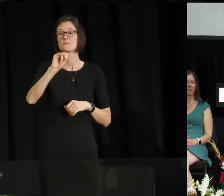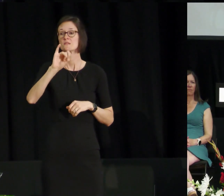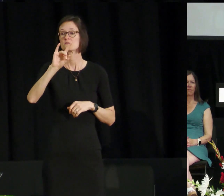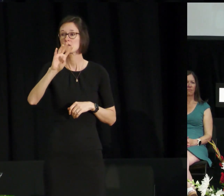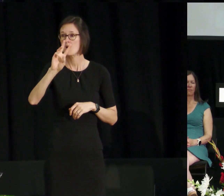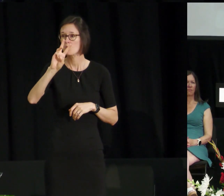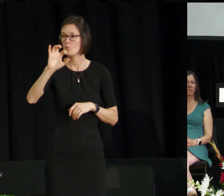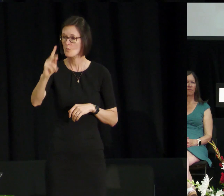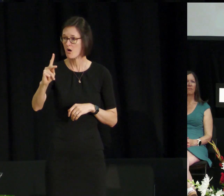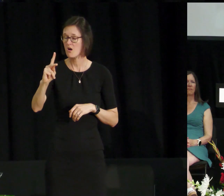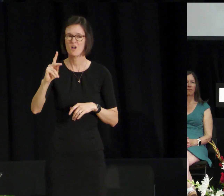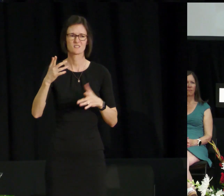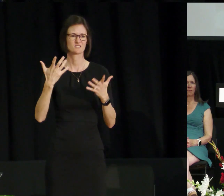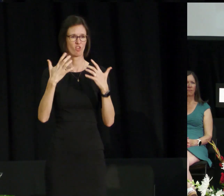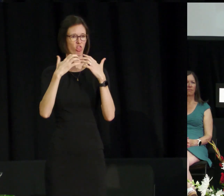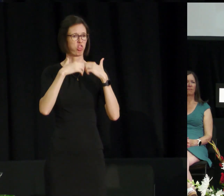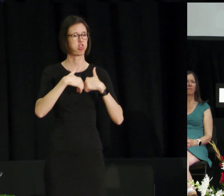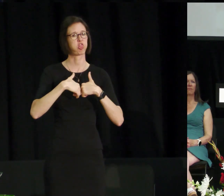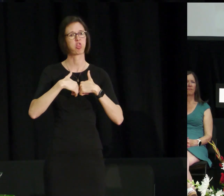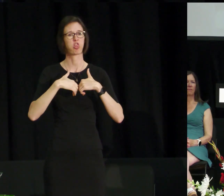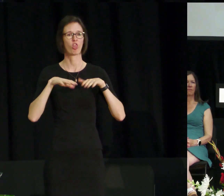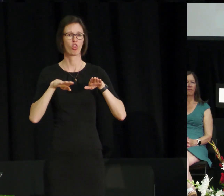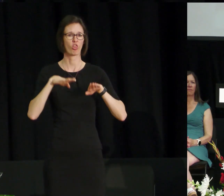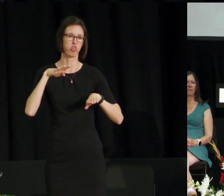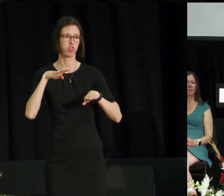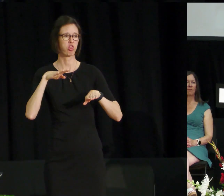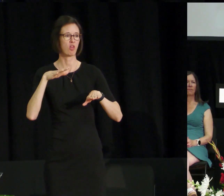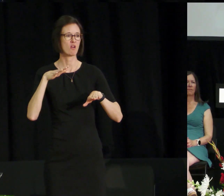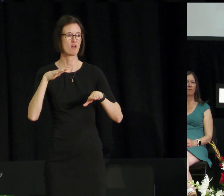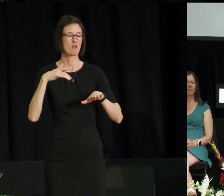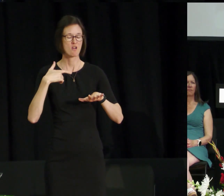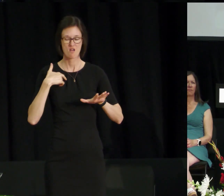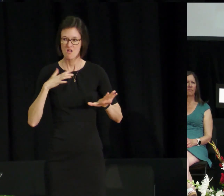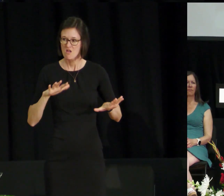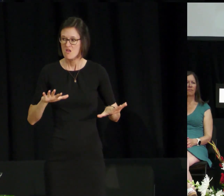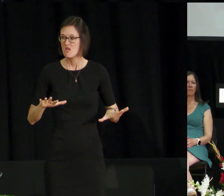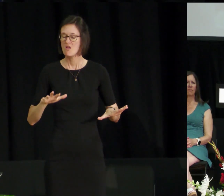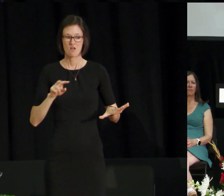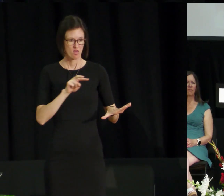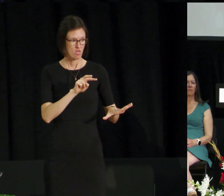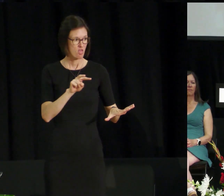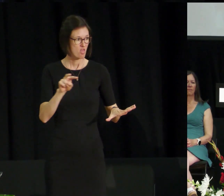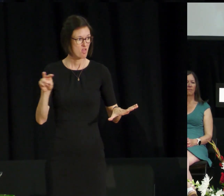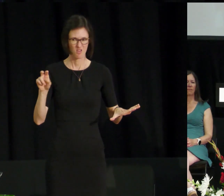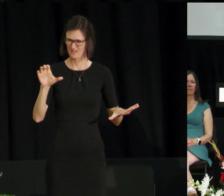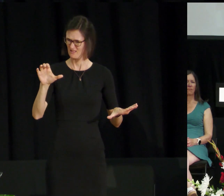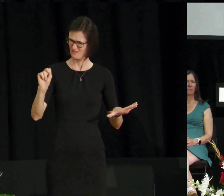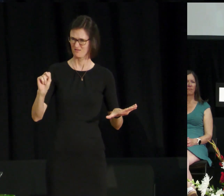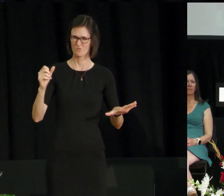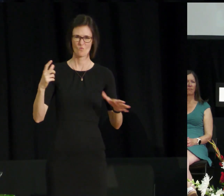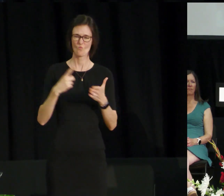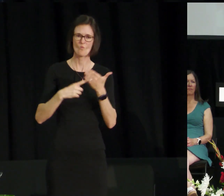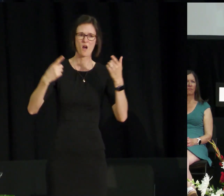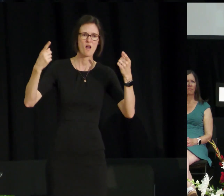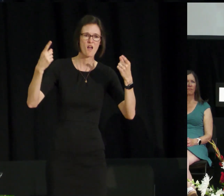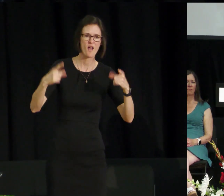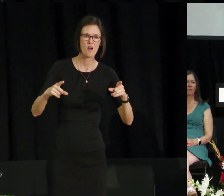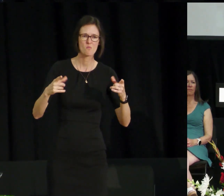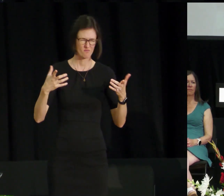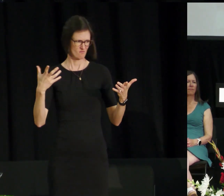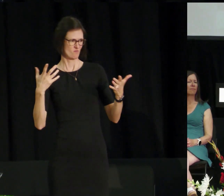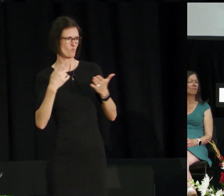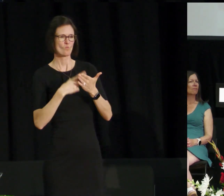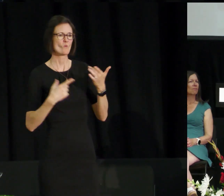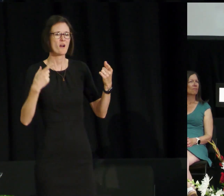And I thought What happened To my city? And moreover What happened to the district I represent I